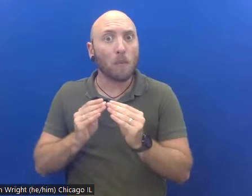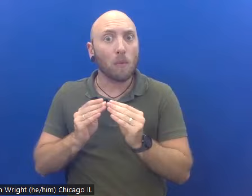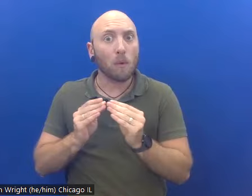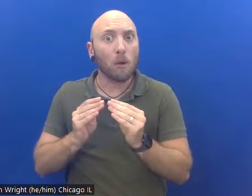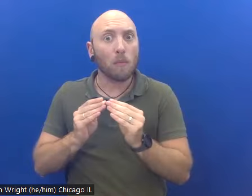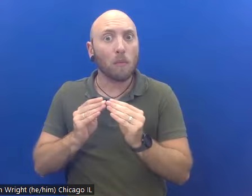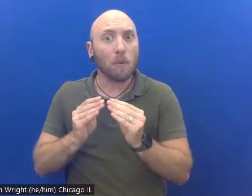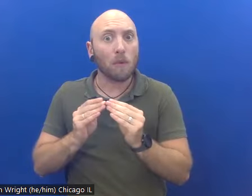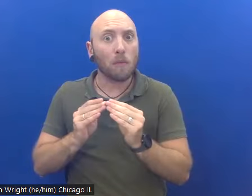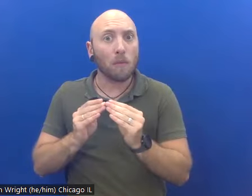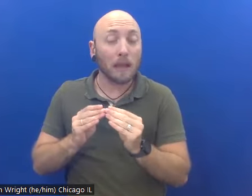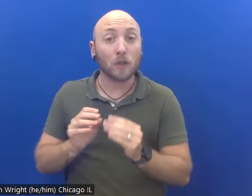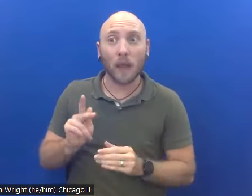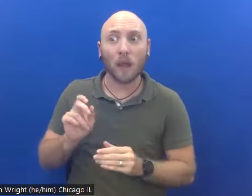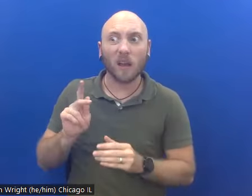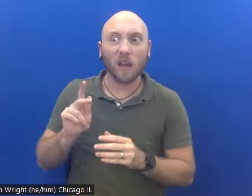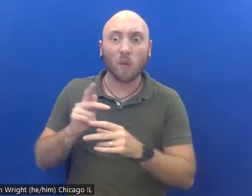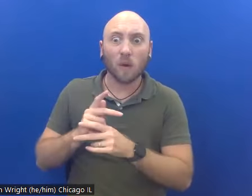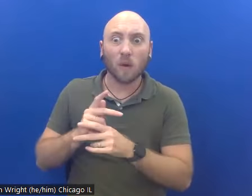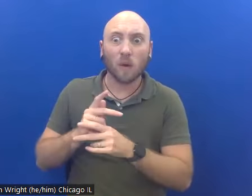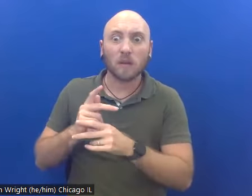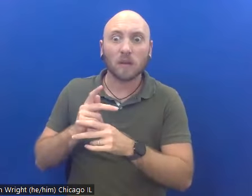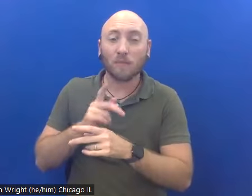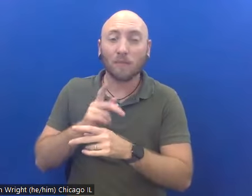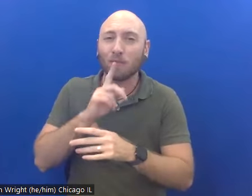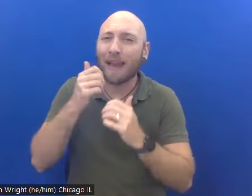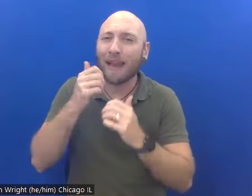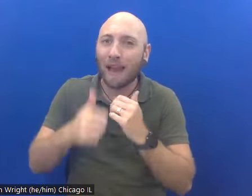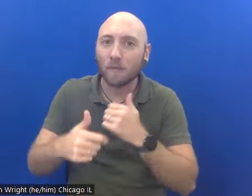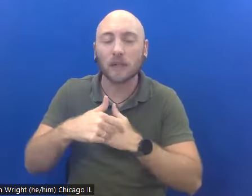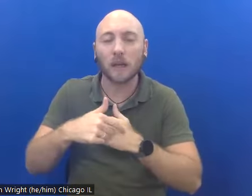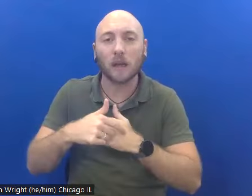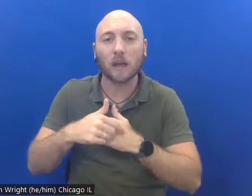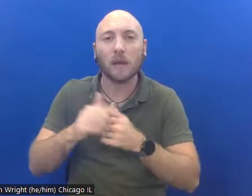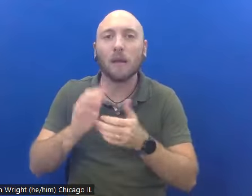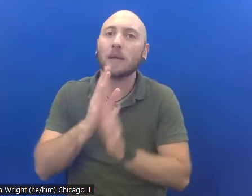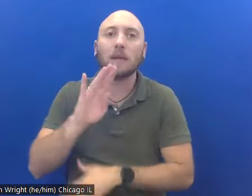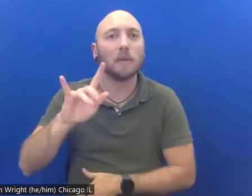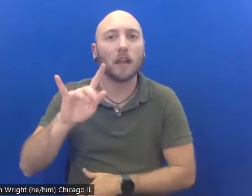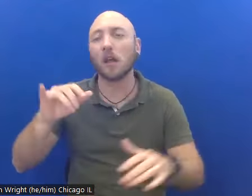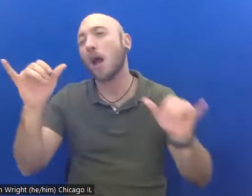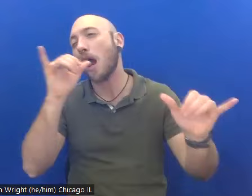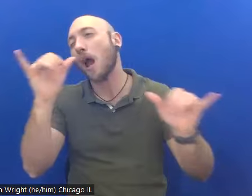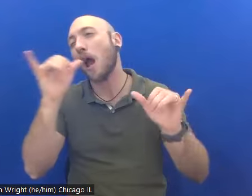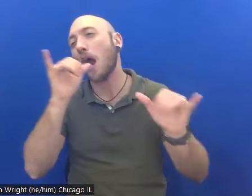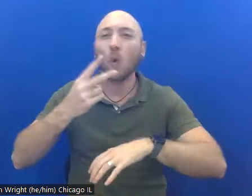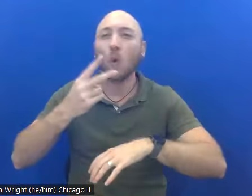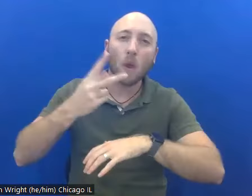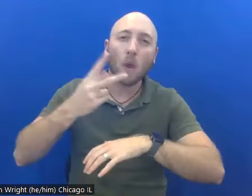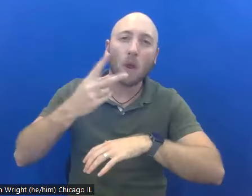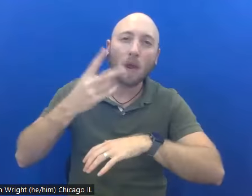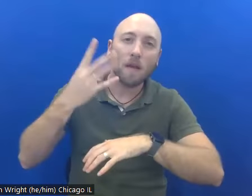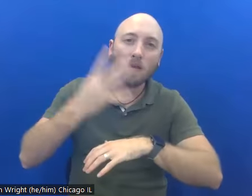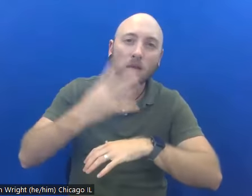okay. But every time it'd end in a binge. I go back to it, and I have to stop and clean up again and redo